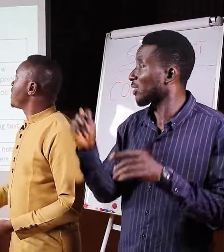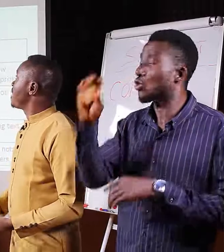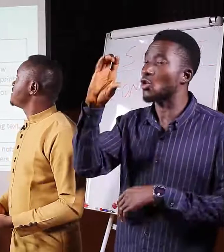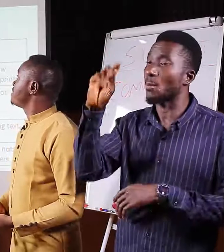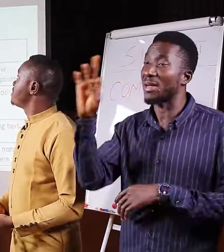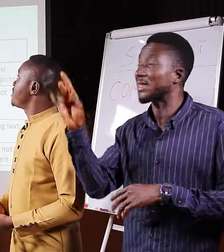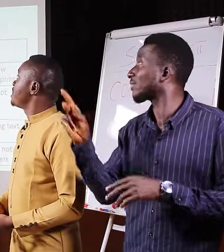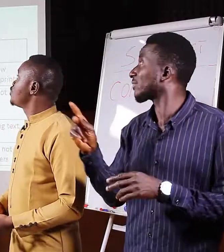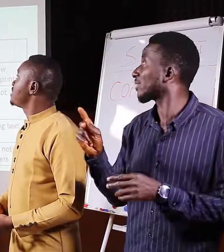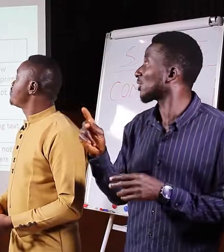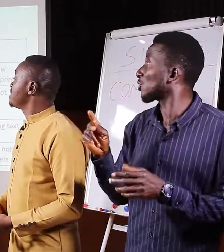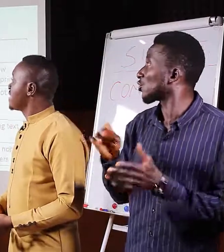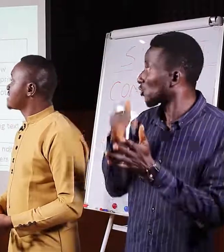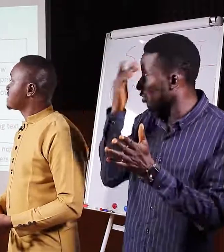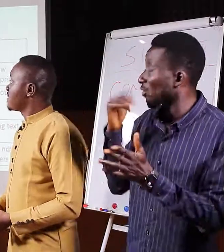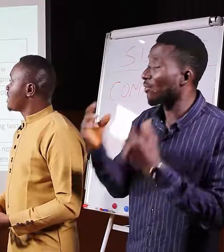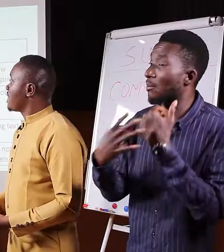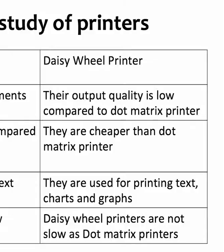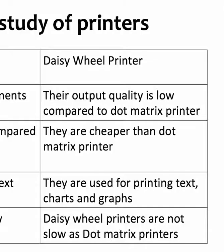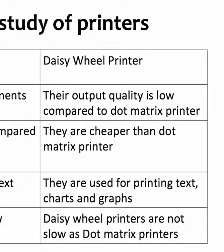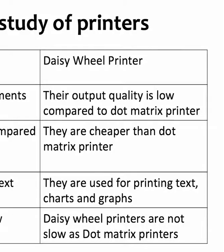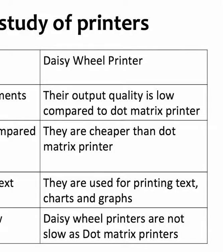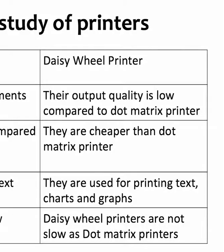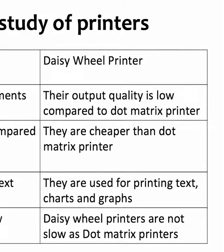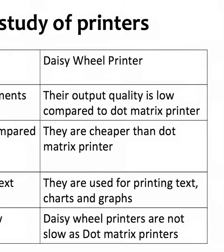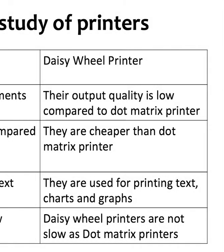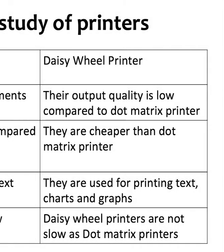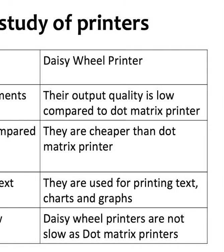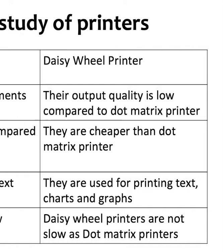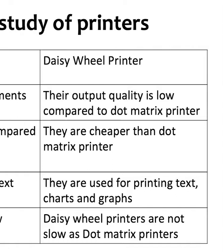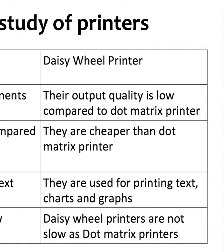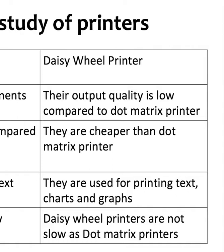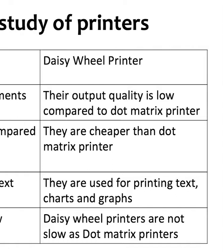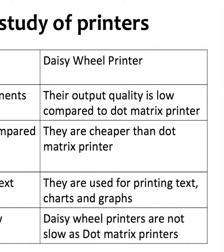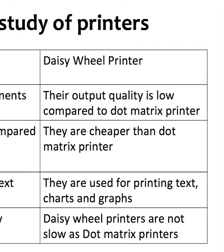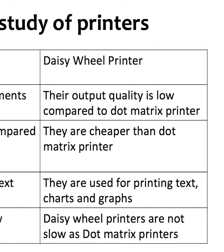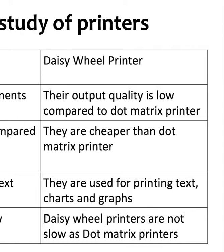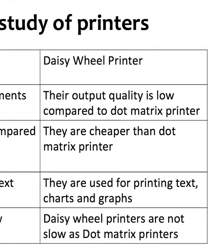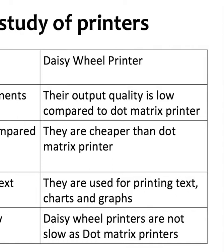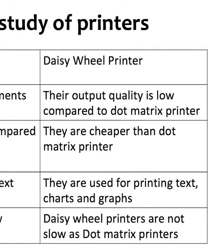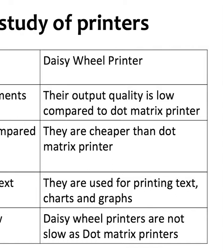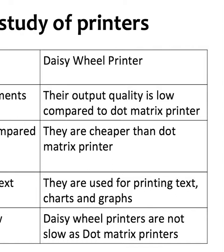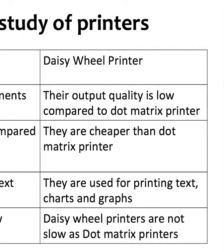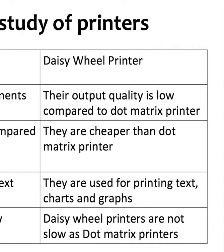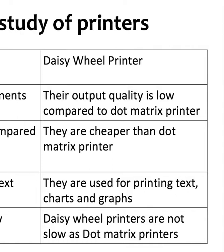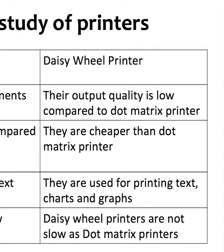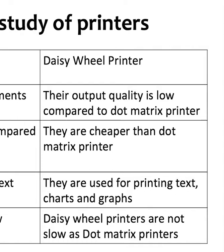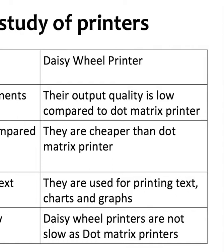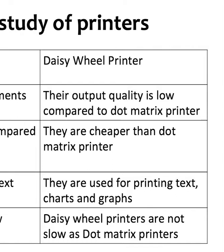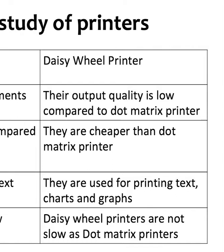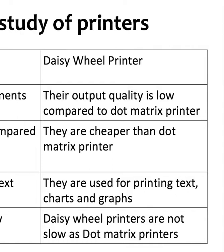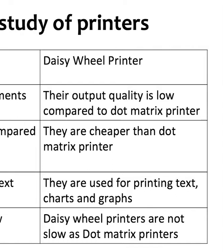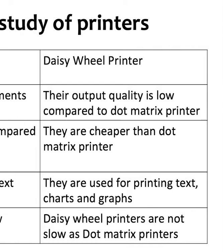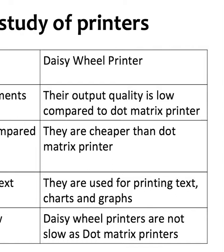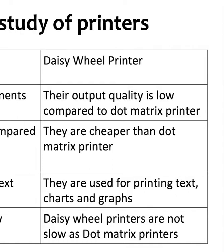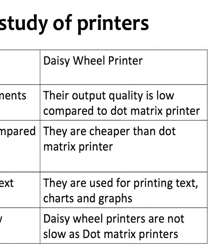the comparative between printers. We have the dot matrix printers and the dicey wheel printer. The